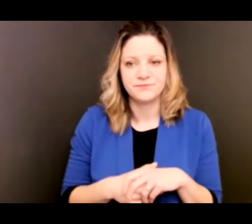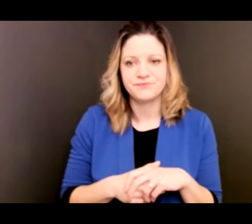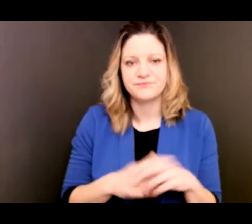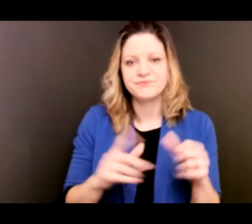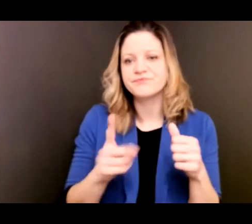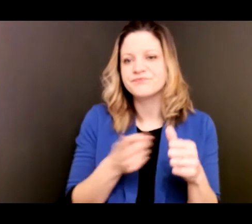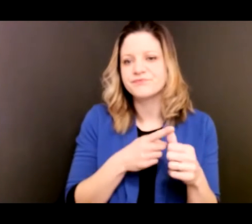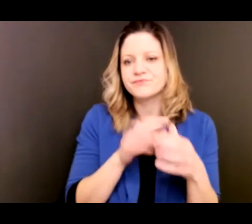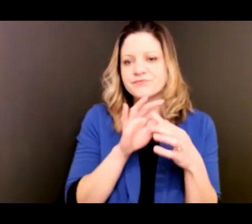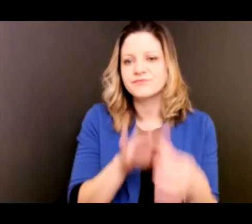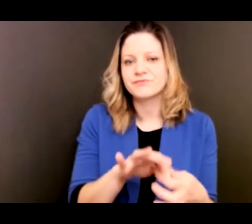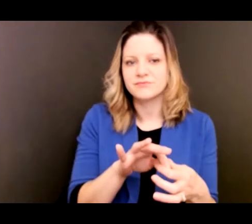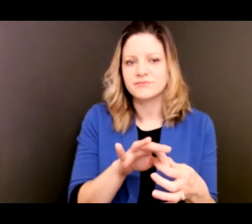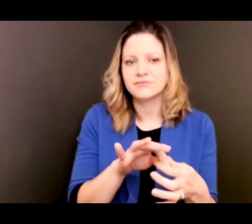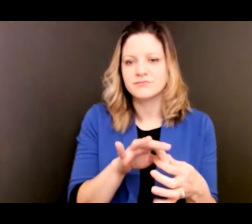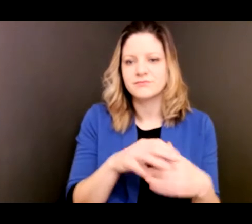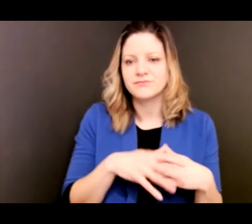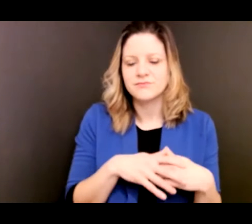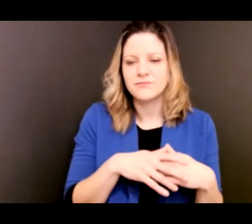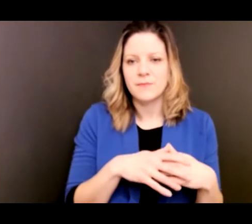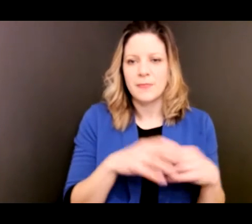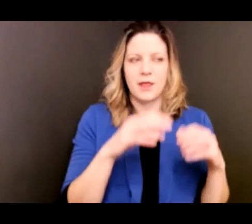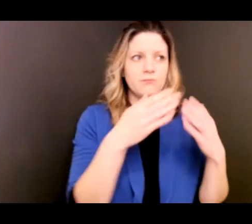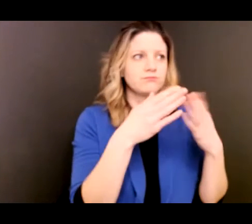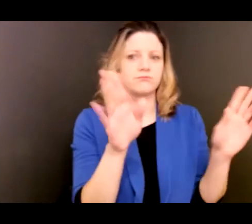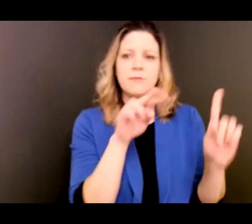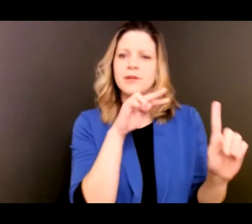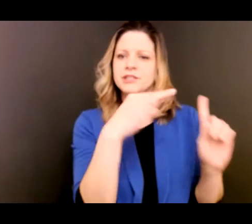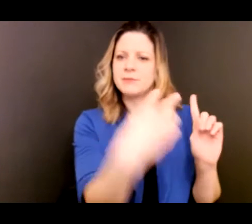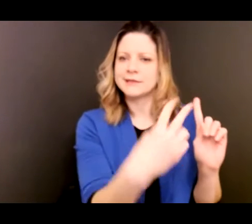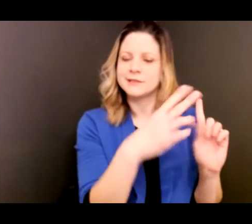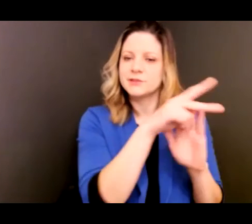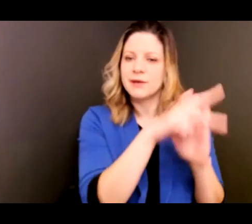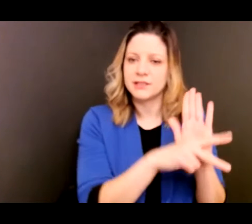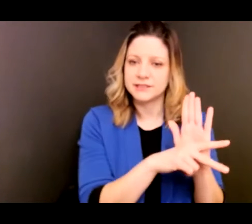in regards to our current agency update regarding visitation.